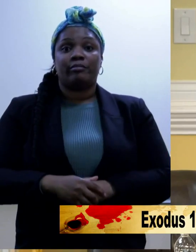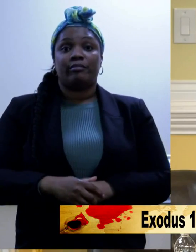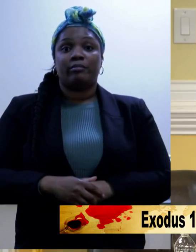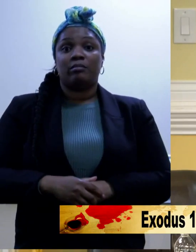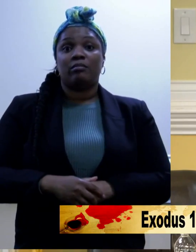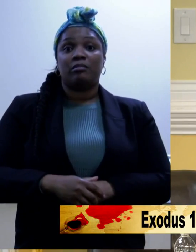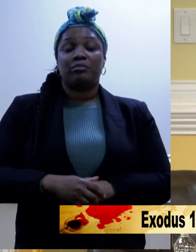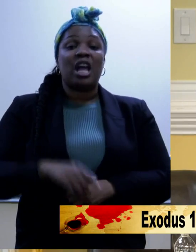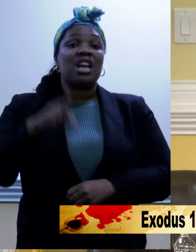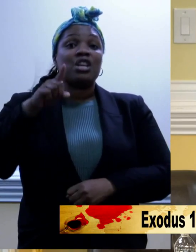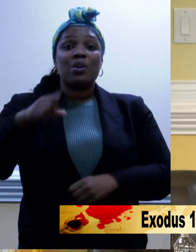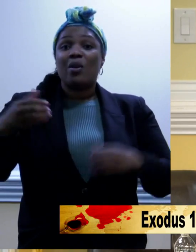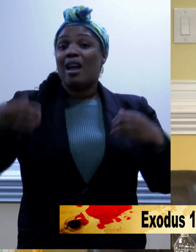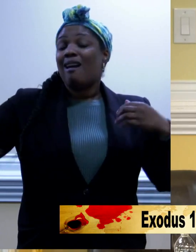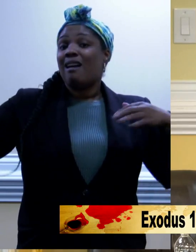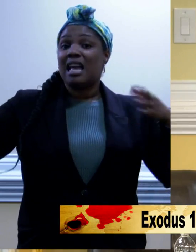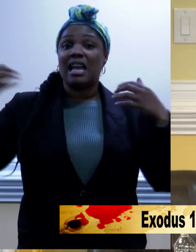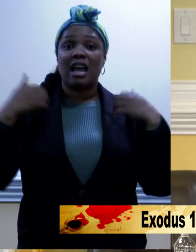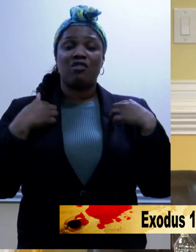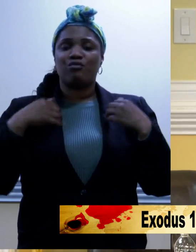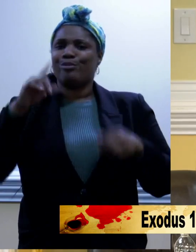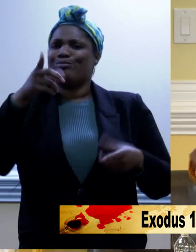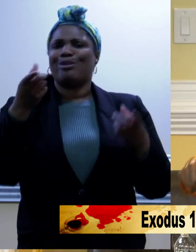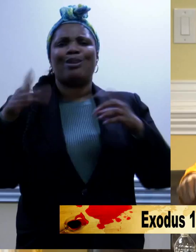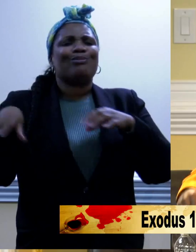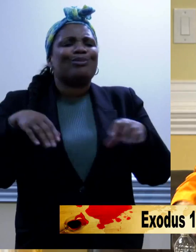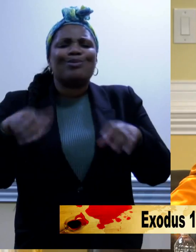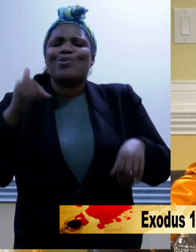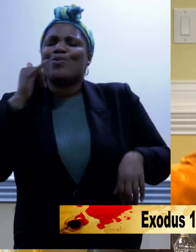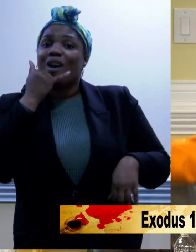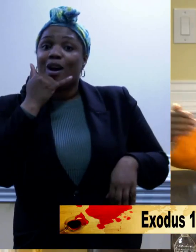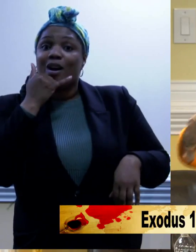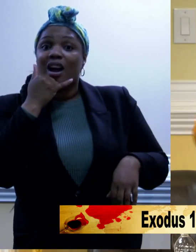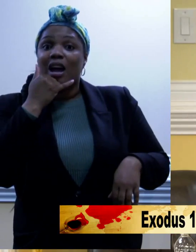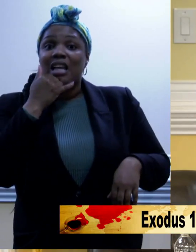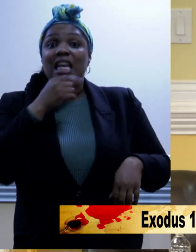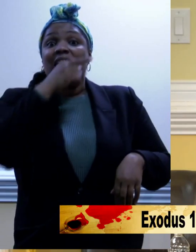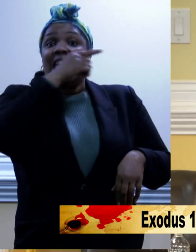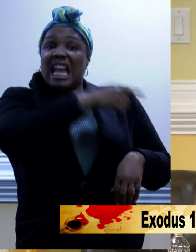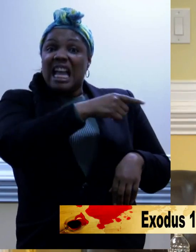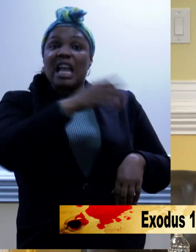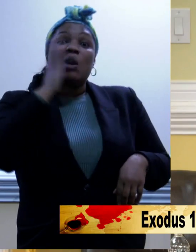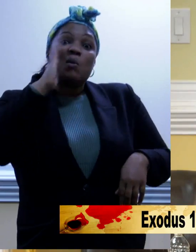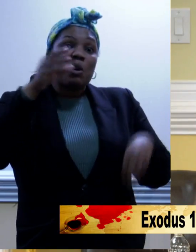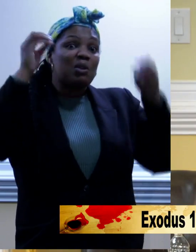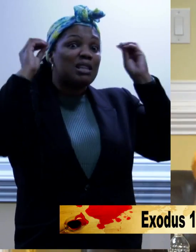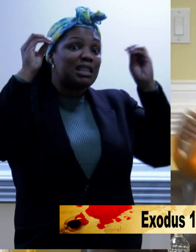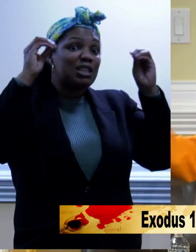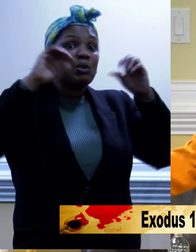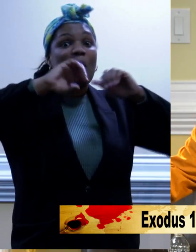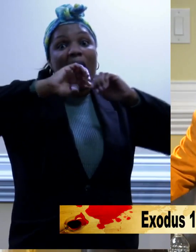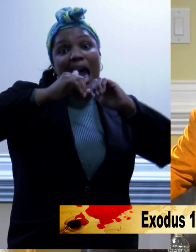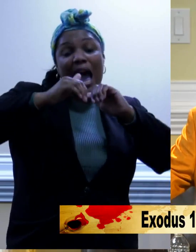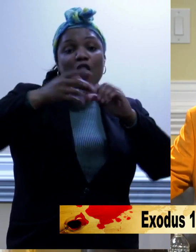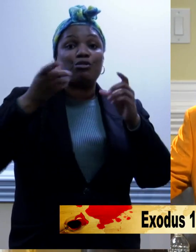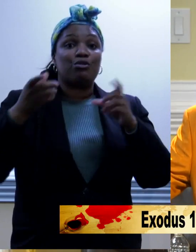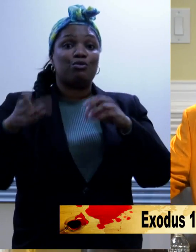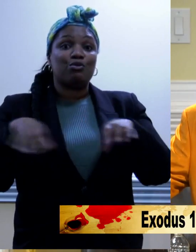you have got, if you're going to do wrong, sisters and brothers, I will teach you how to do wrong